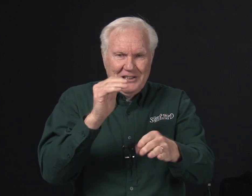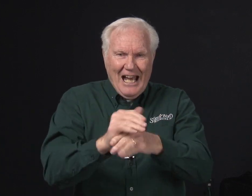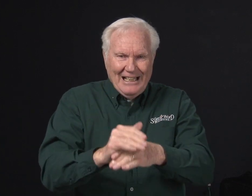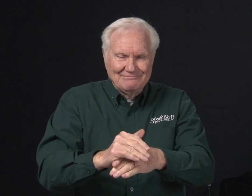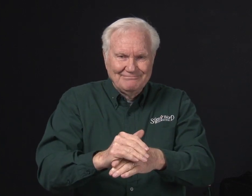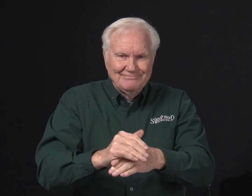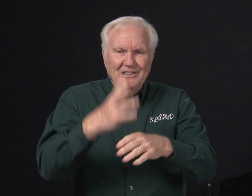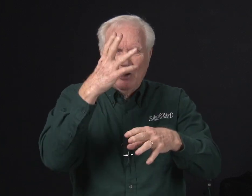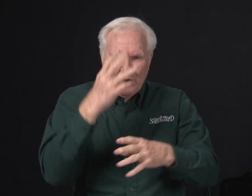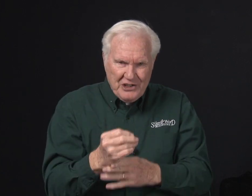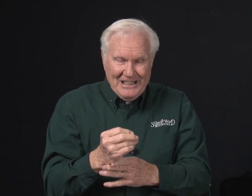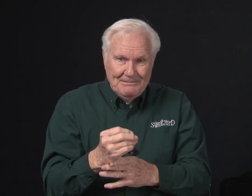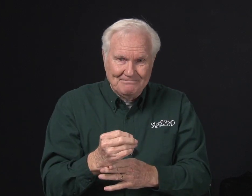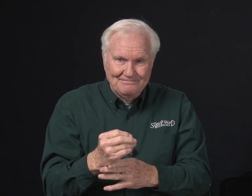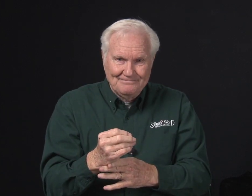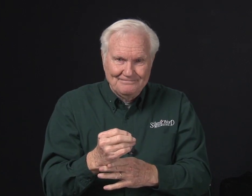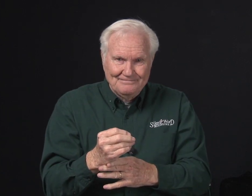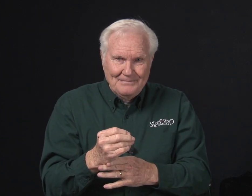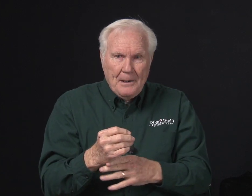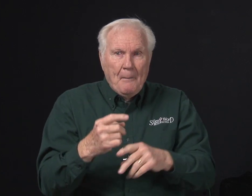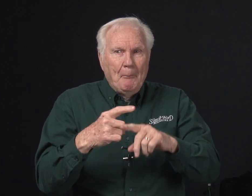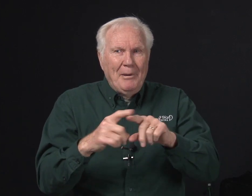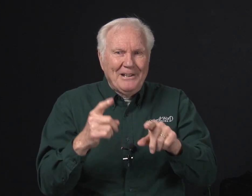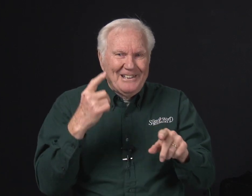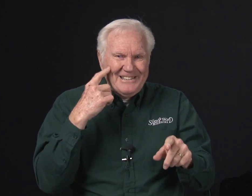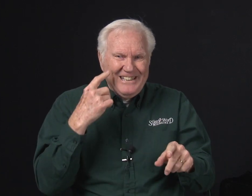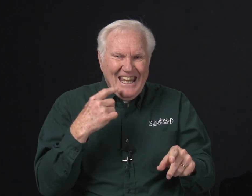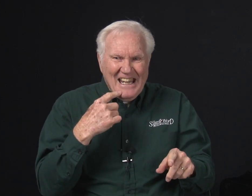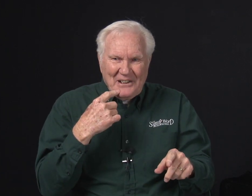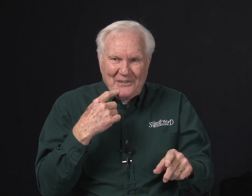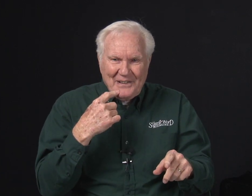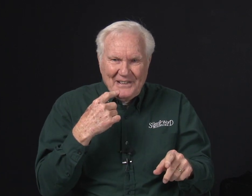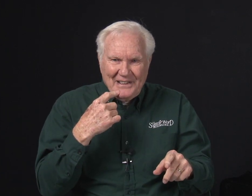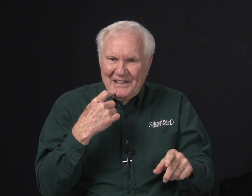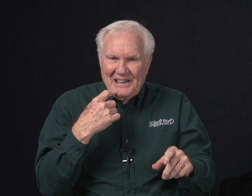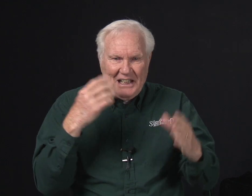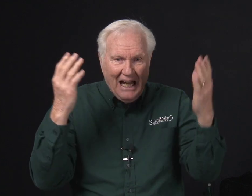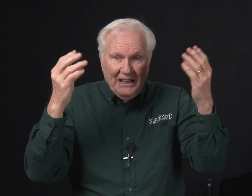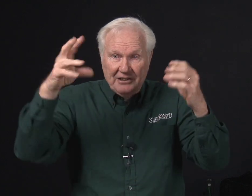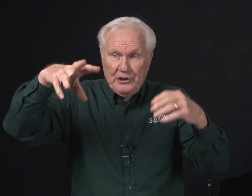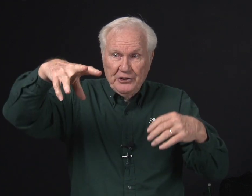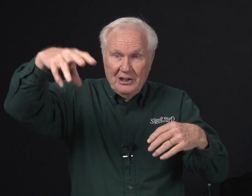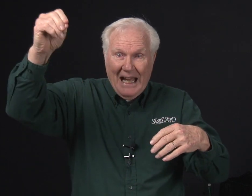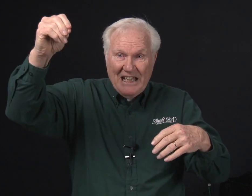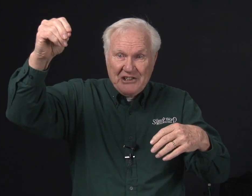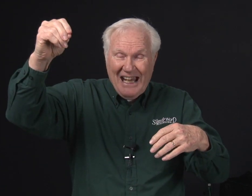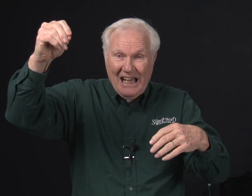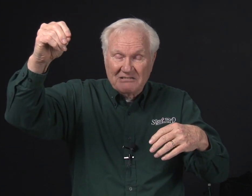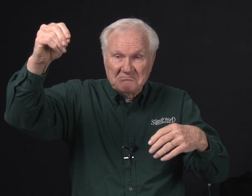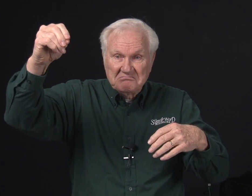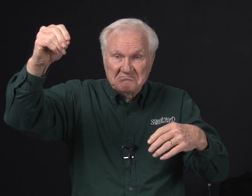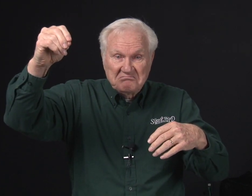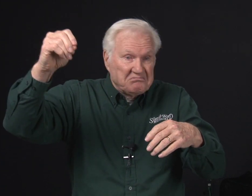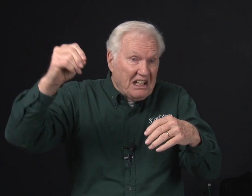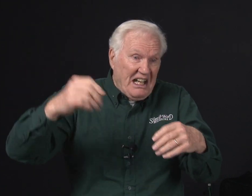night, go to sleep. But the deaf, I turned the lights out, and I